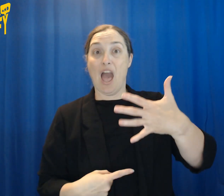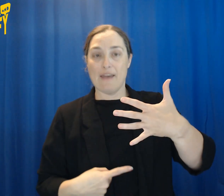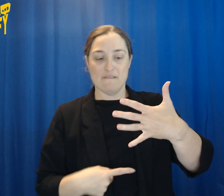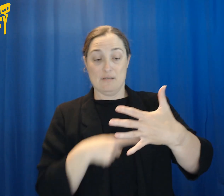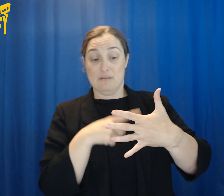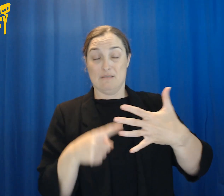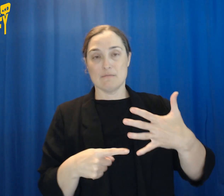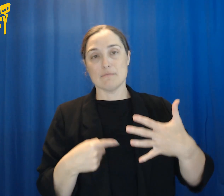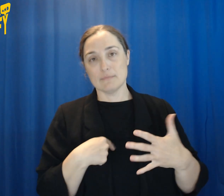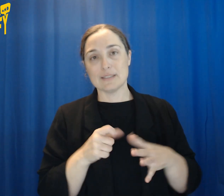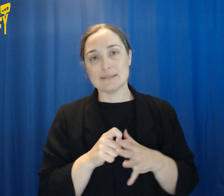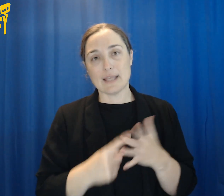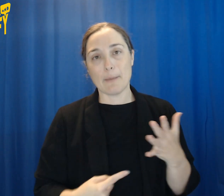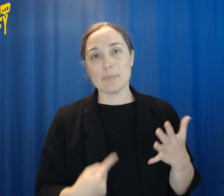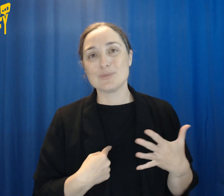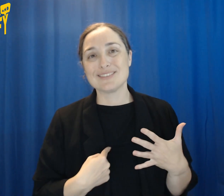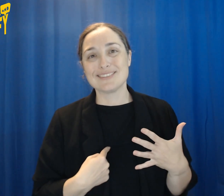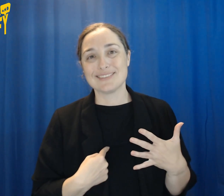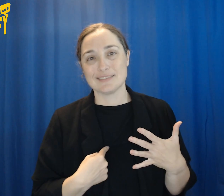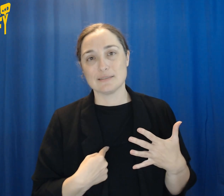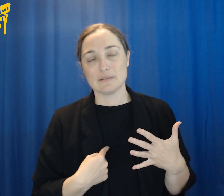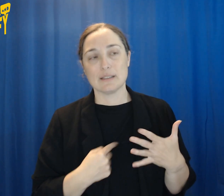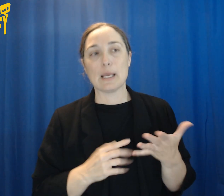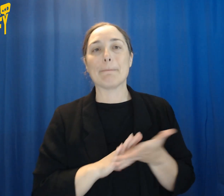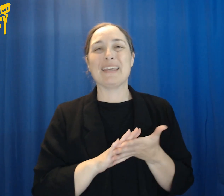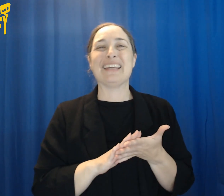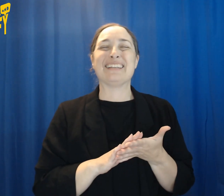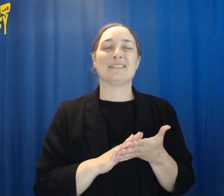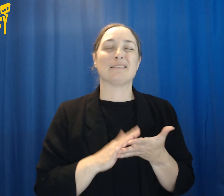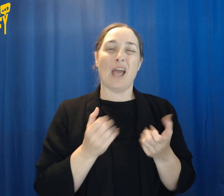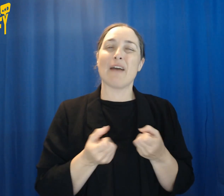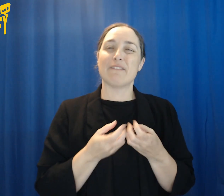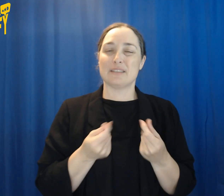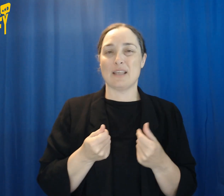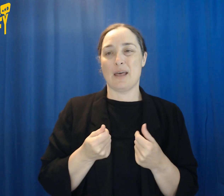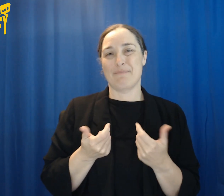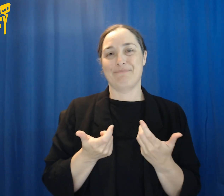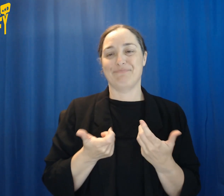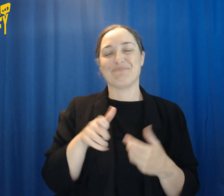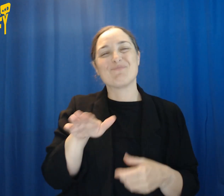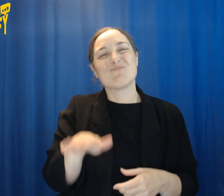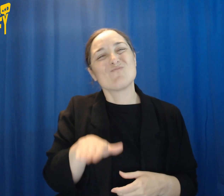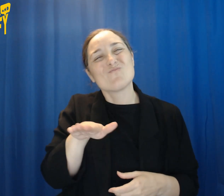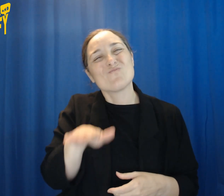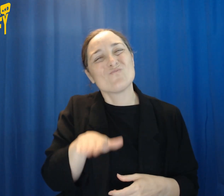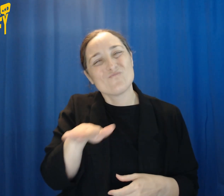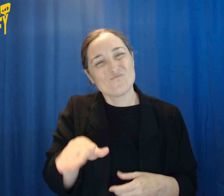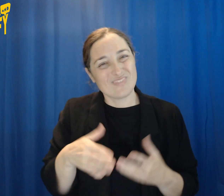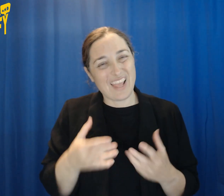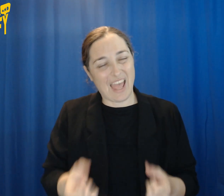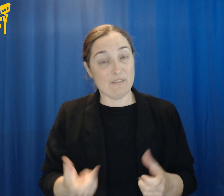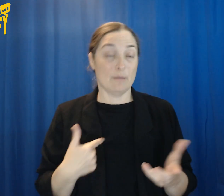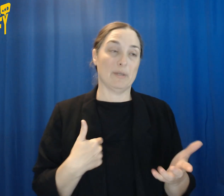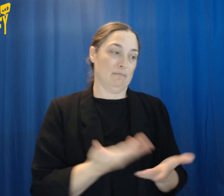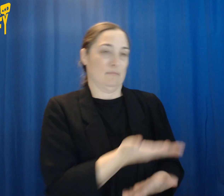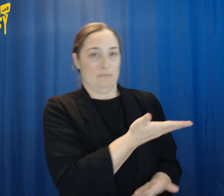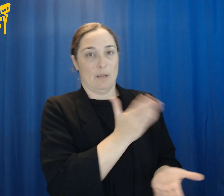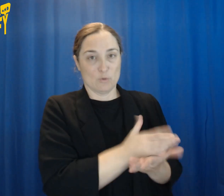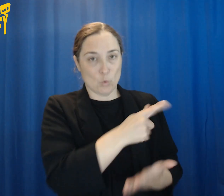disabled. There's a certain amount of infantilization that comes from that. I am fucking preaching to the choir, I'm sure. And a